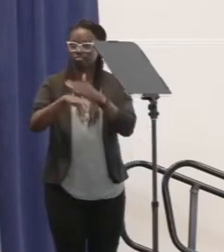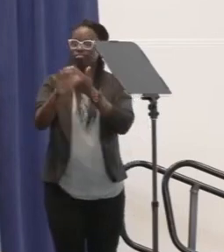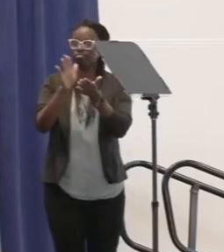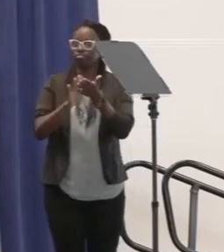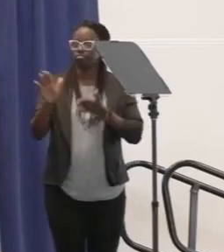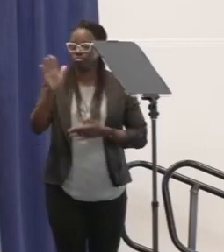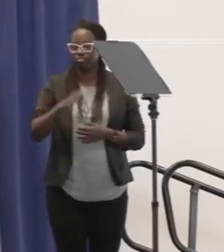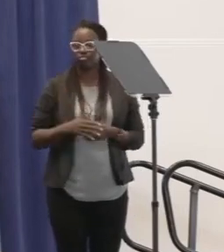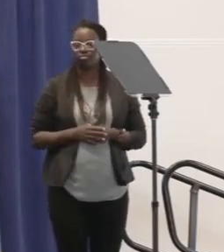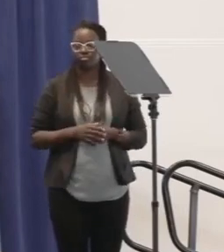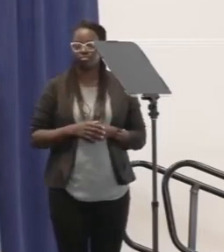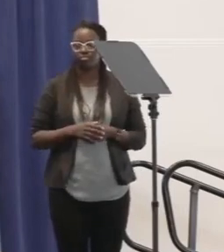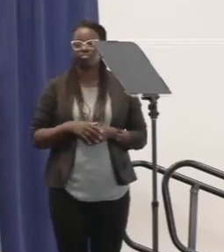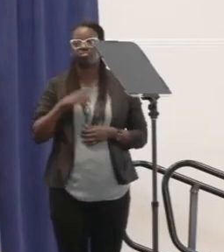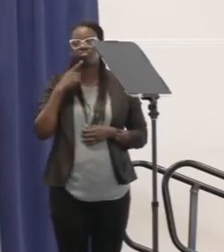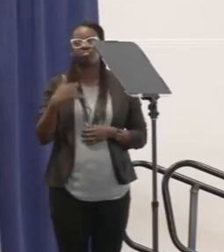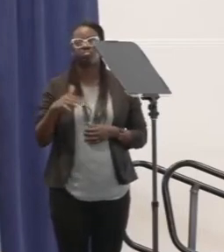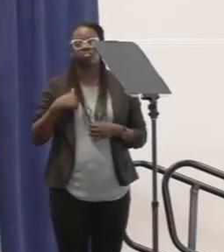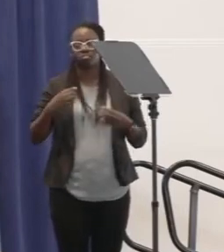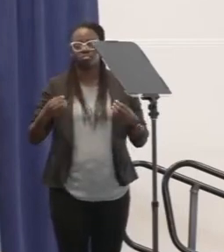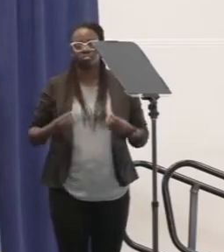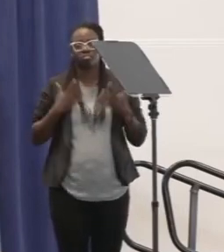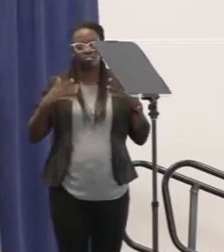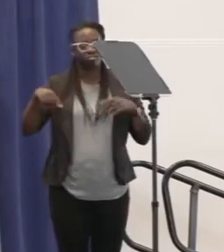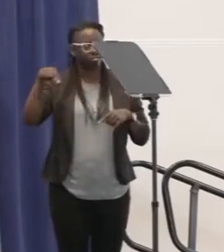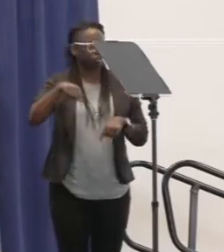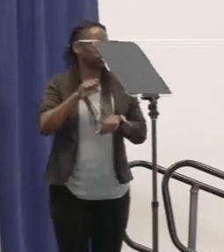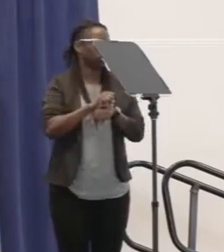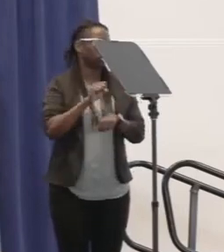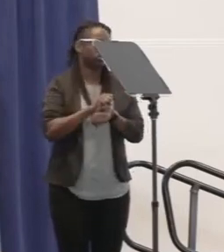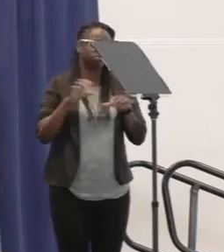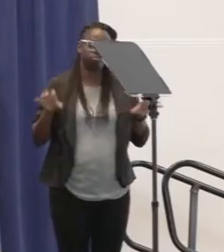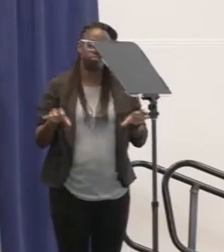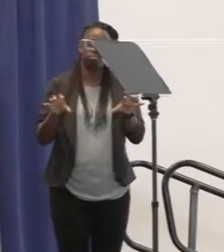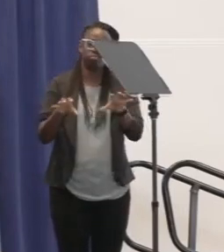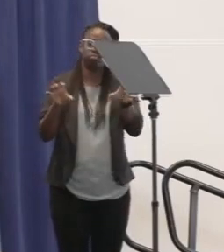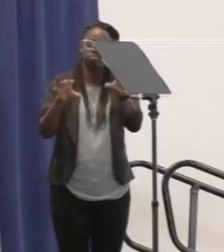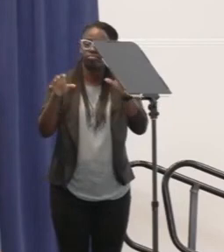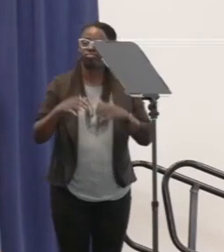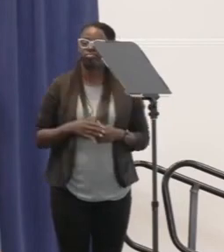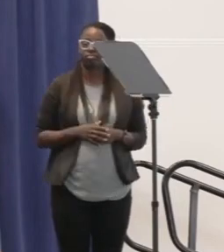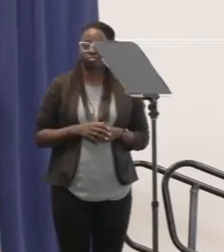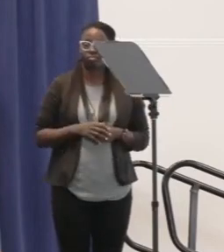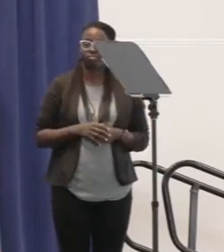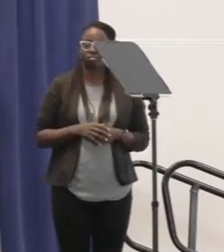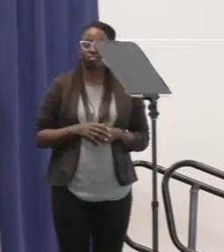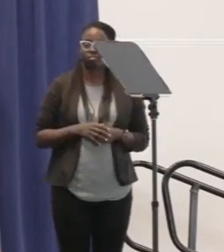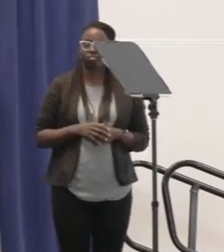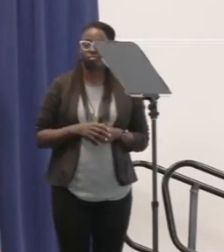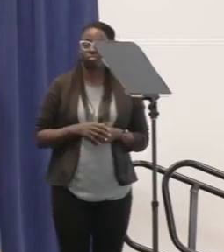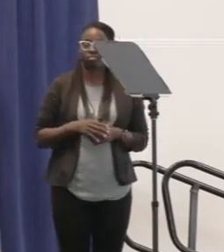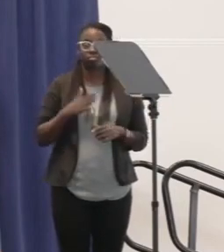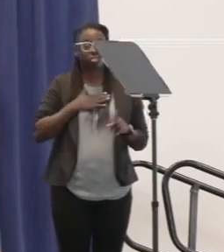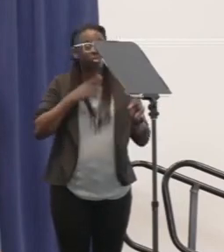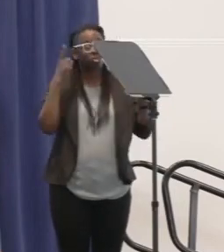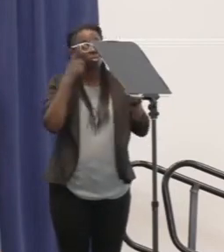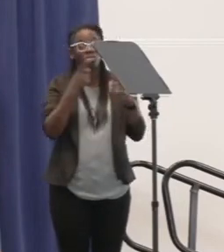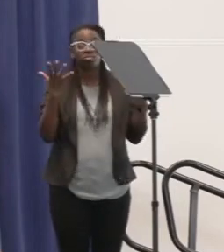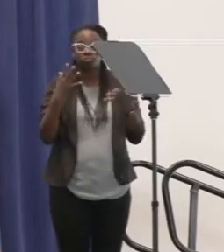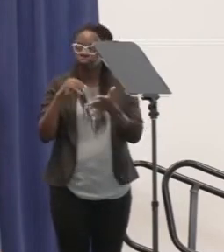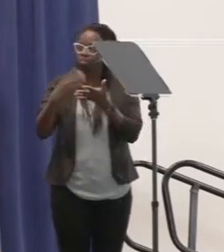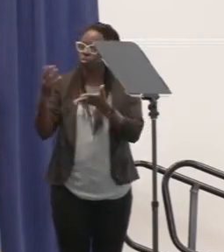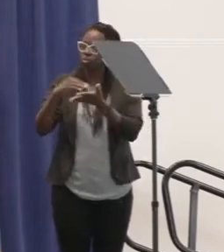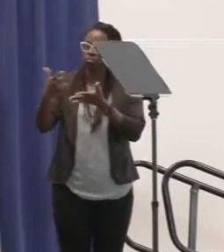moved by the work we are all doing to instill a sense of belonging and make UMass Boston a